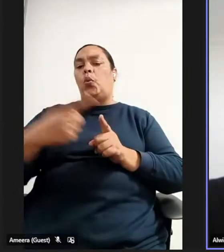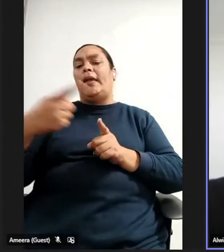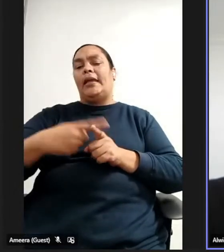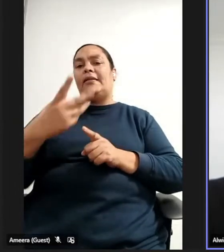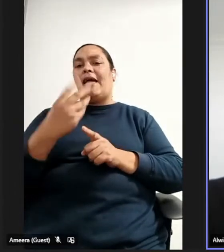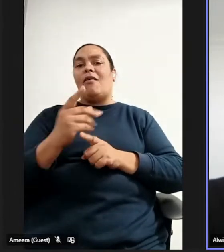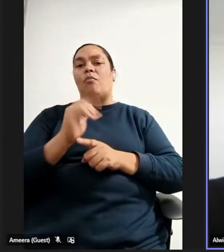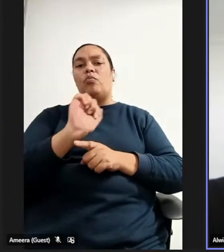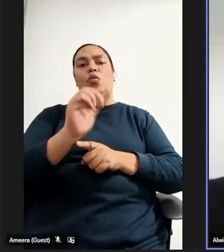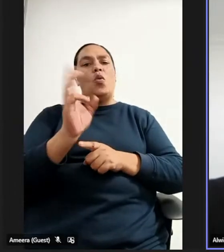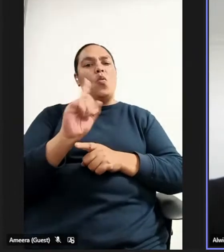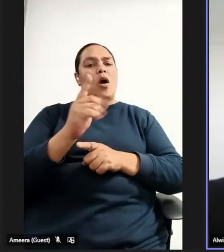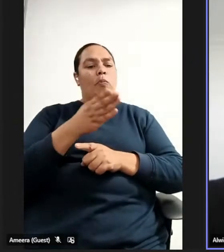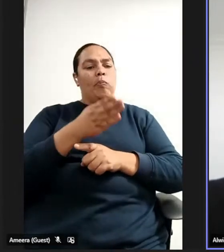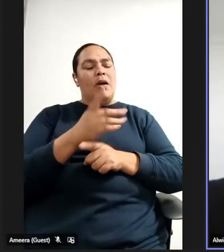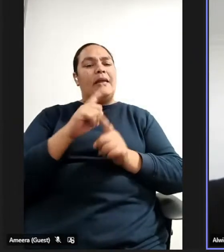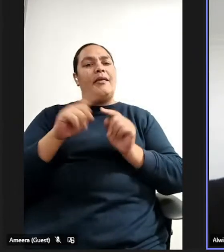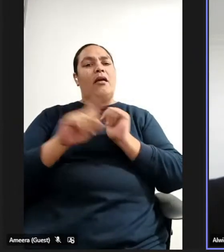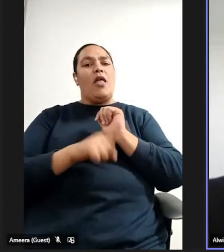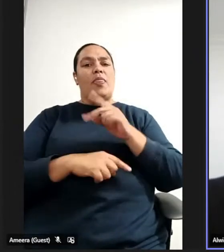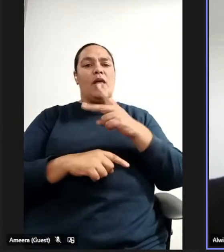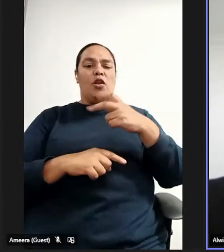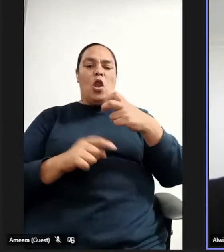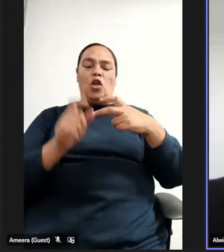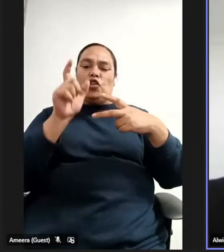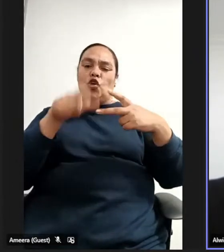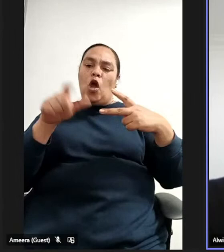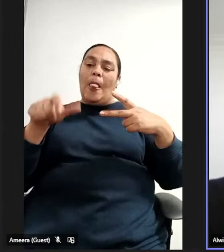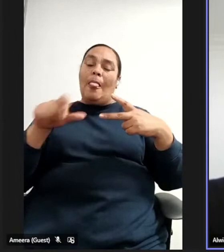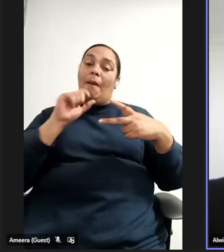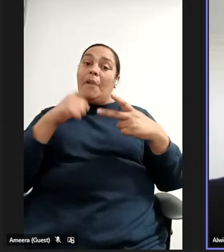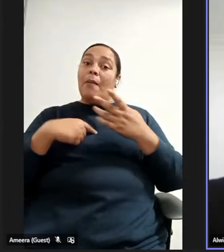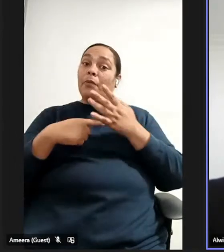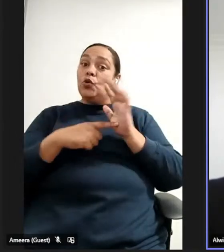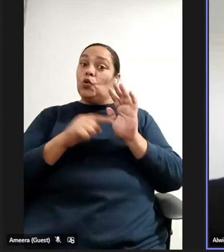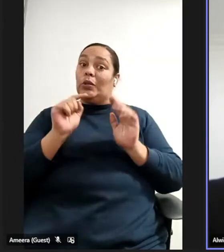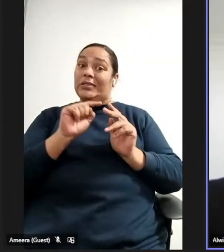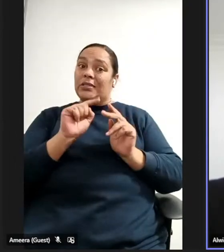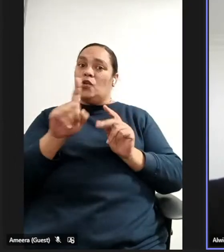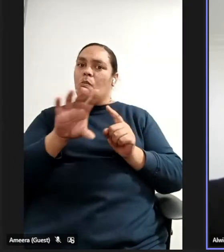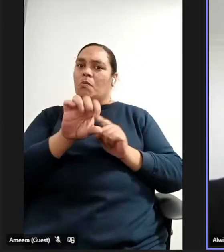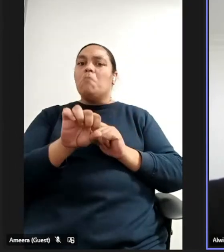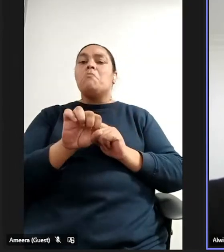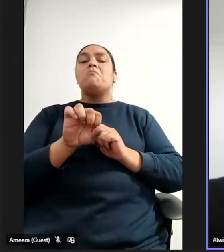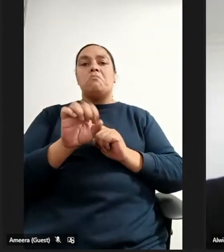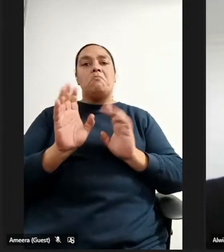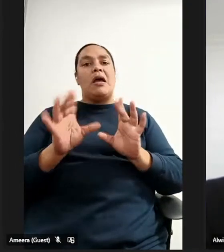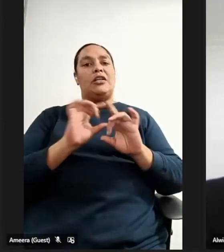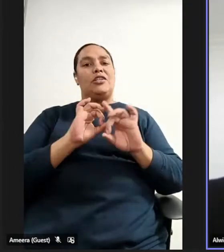those last two columns that I showed, you will find that we only start to see relief in